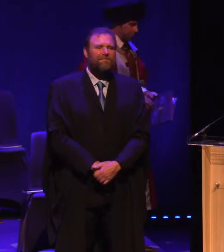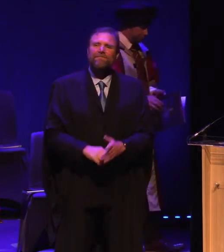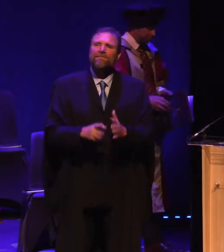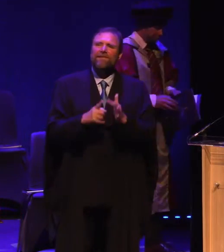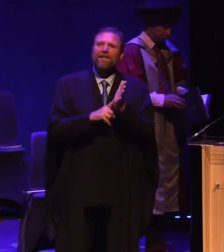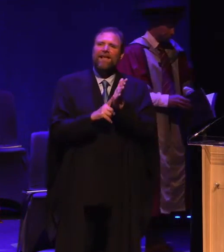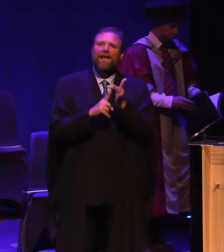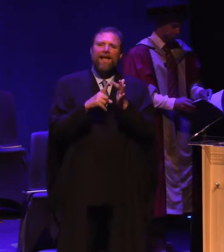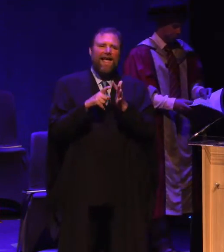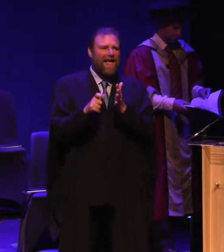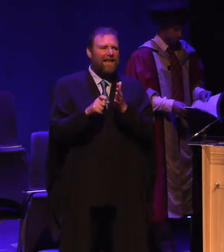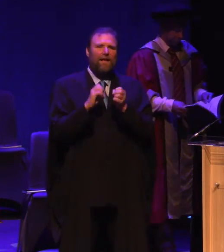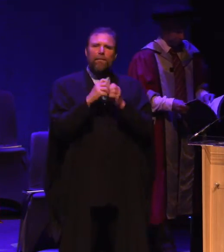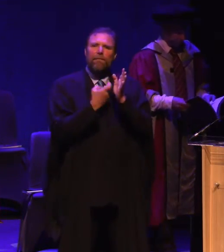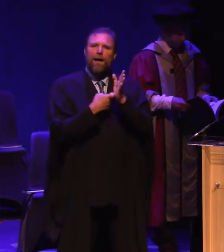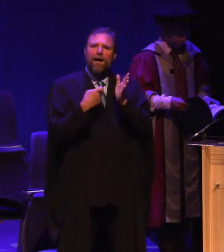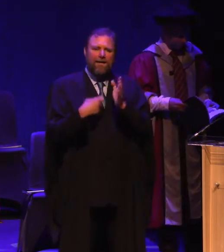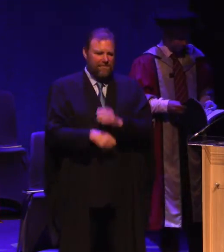Ellie Depledge Barr.